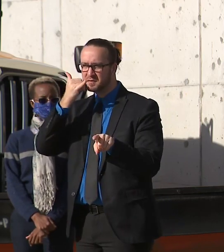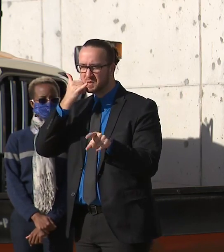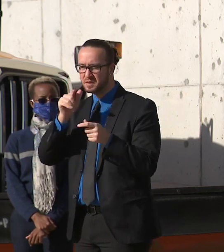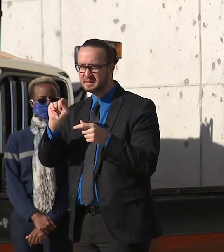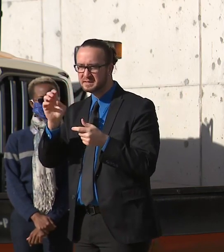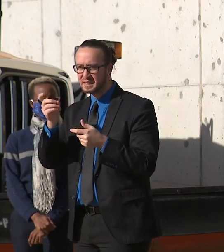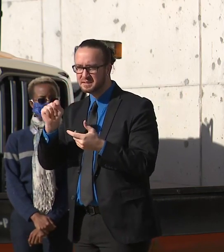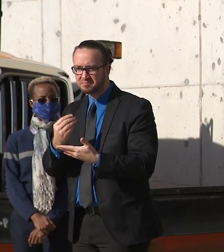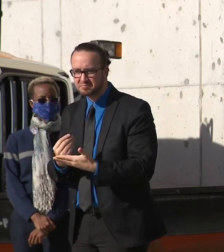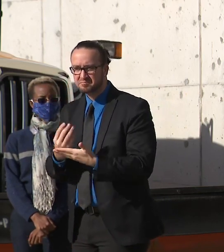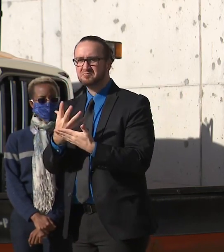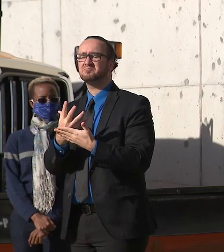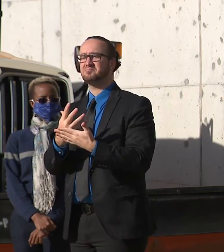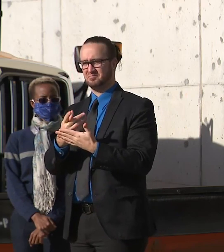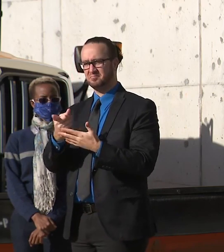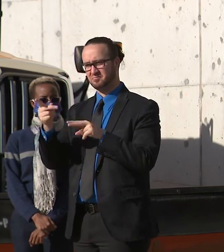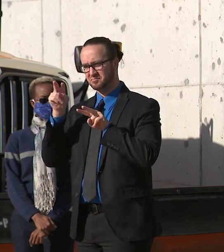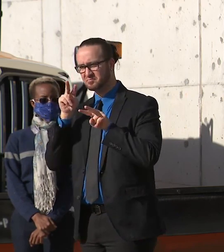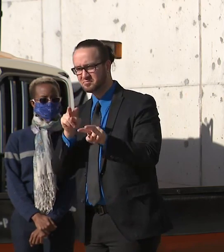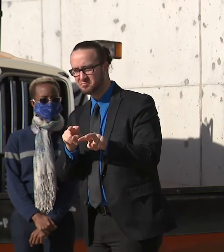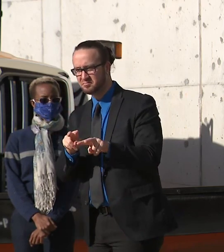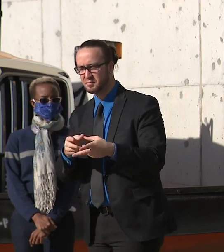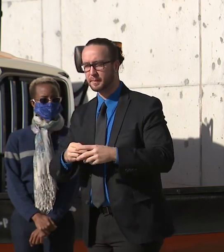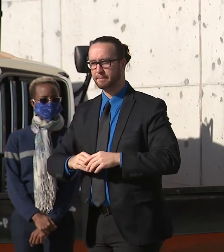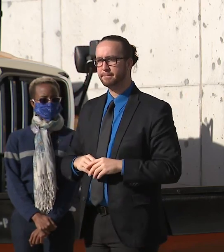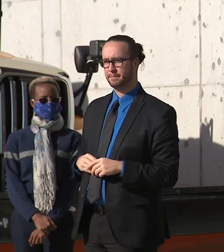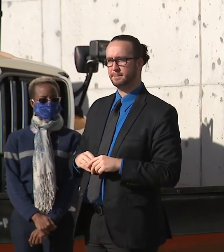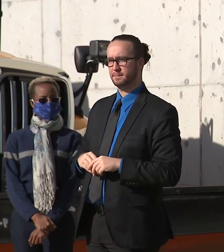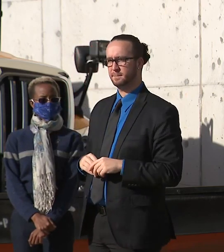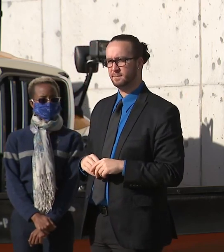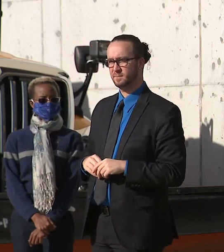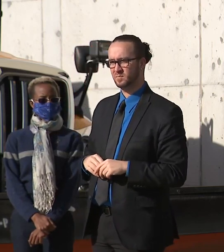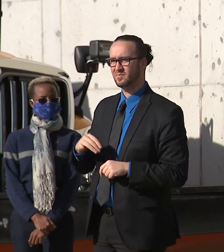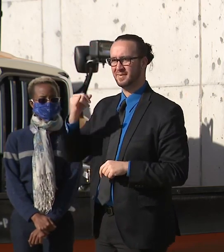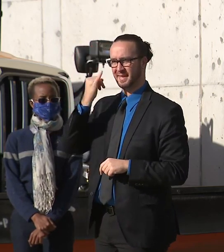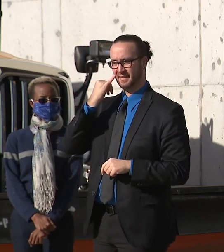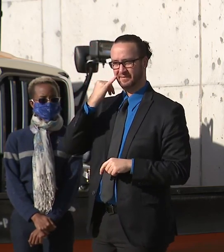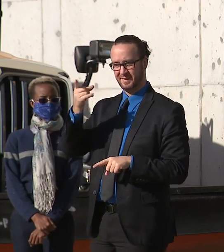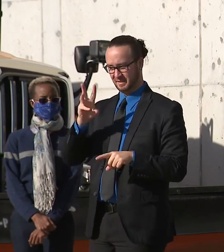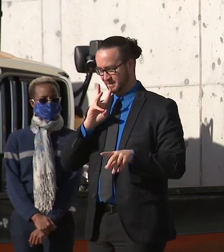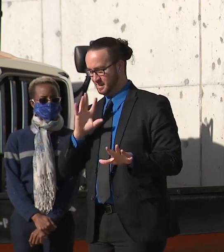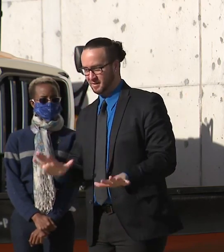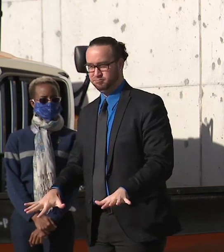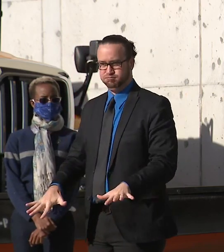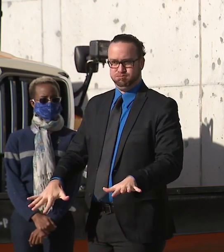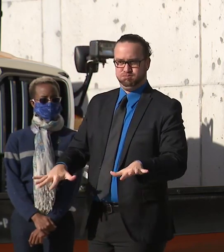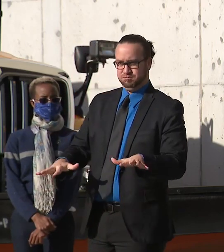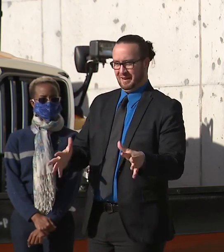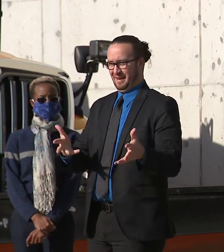call 311 in Baltimore City, or if you are a Baltimore County resident, call